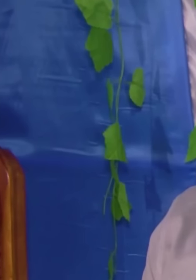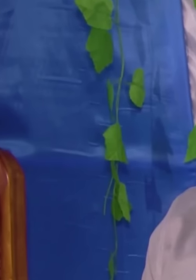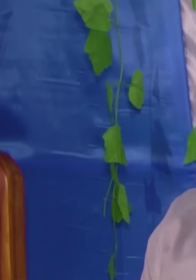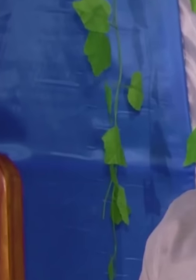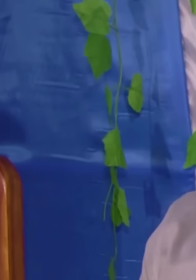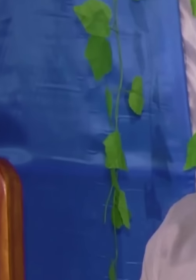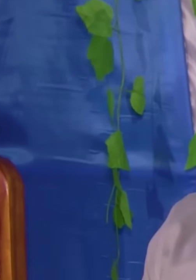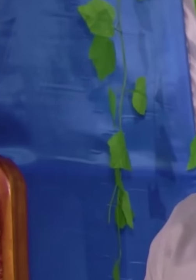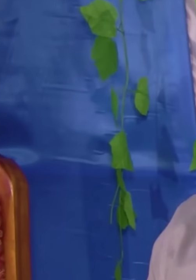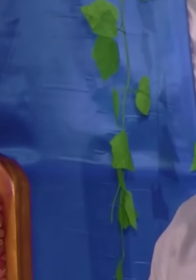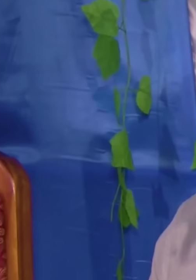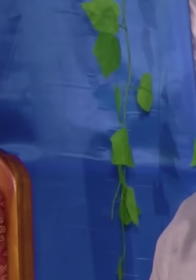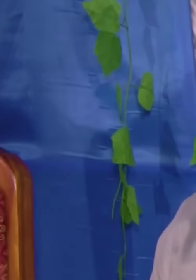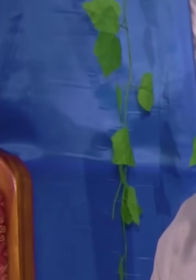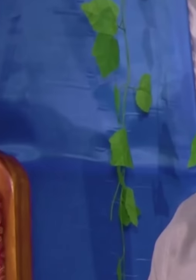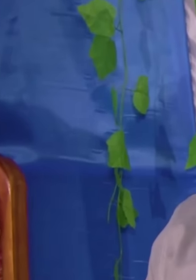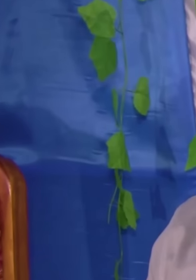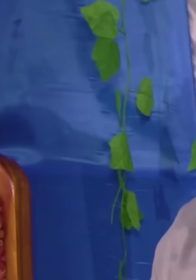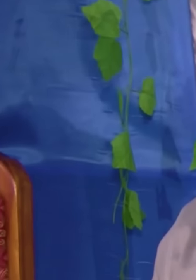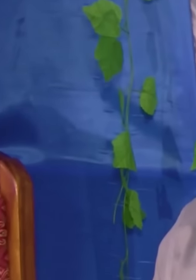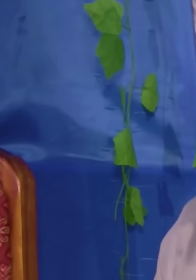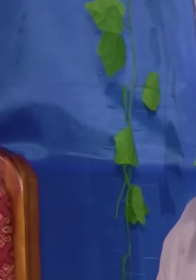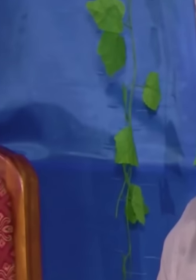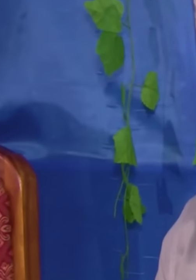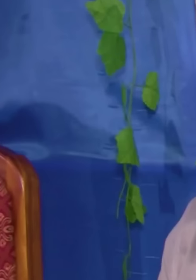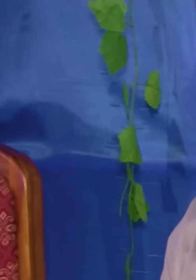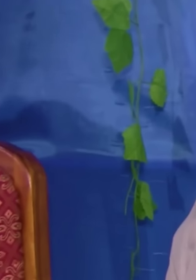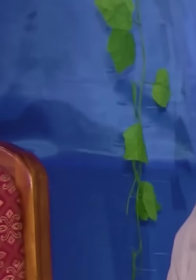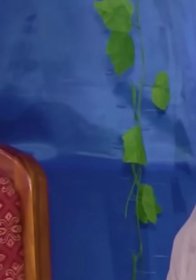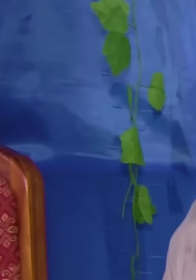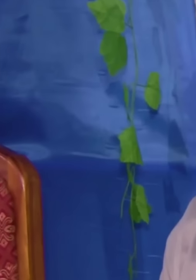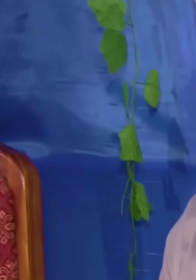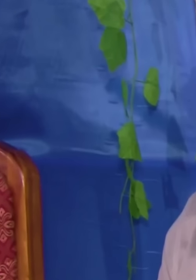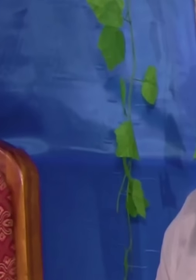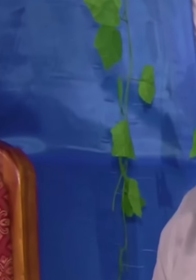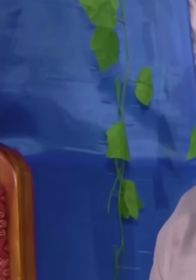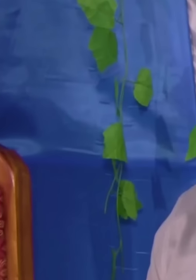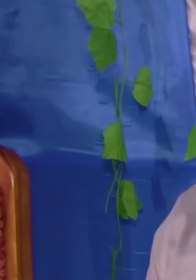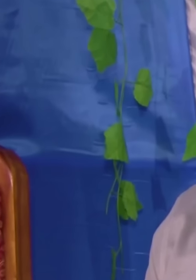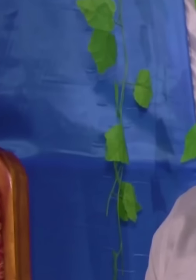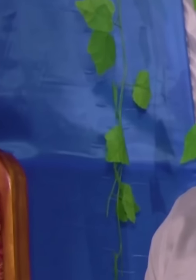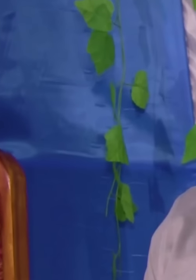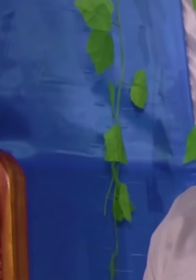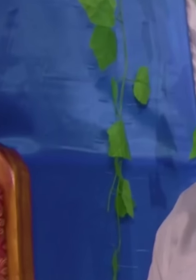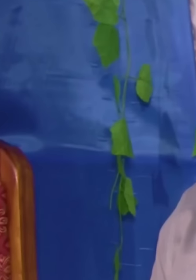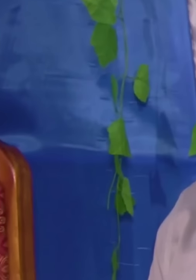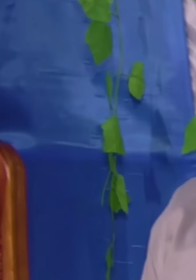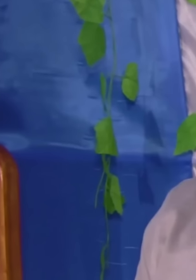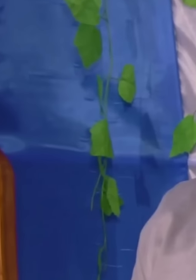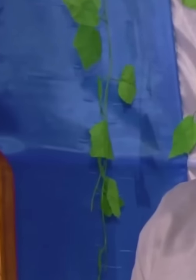o diploma. Anya ayi God must an ye o wi pa dwuma o. O nyame frank